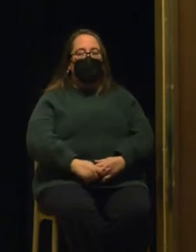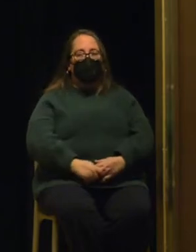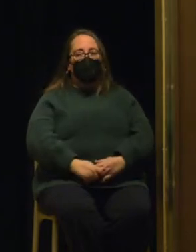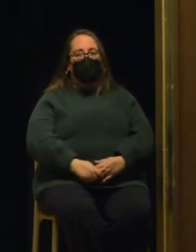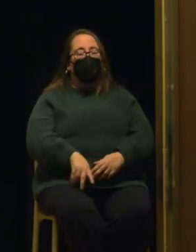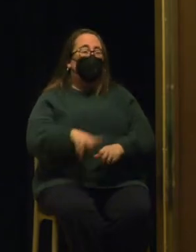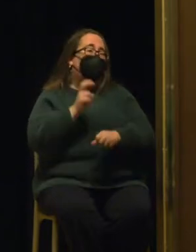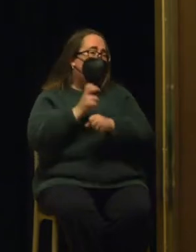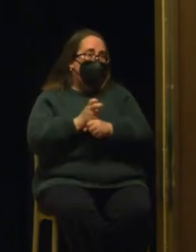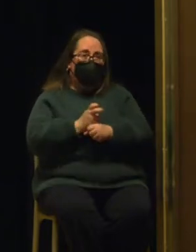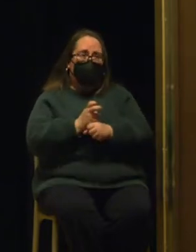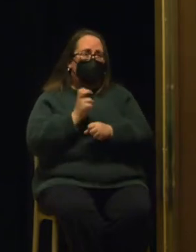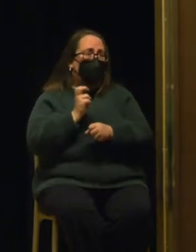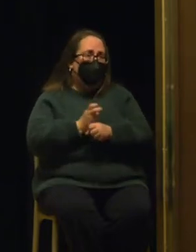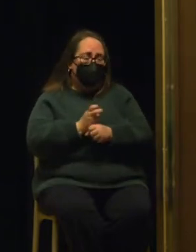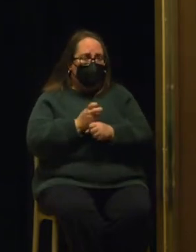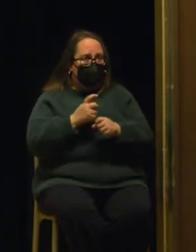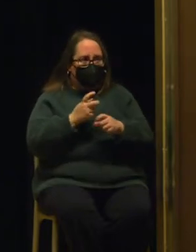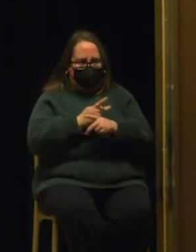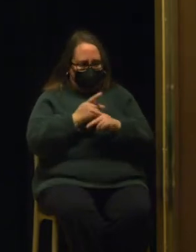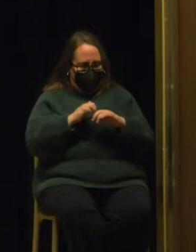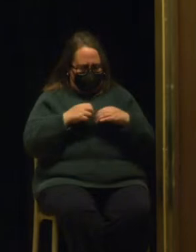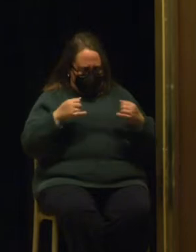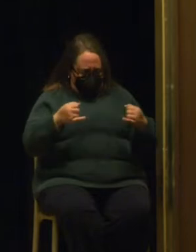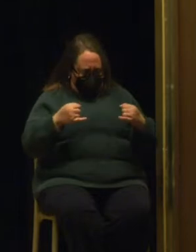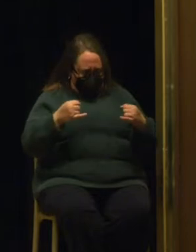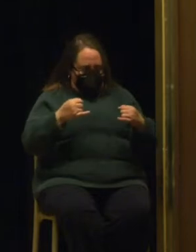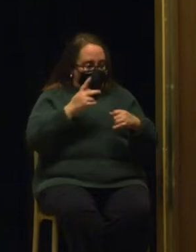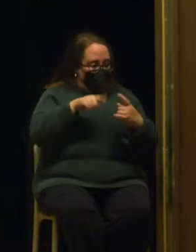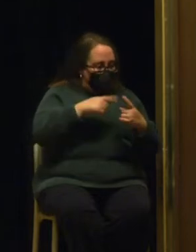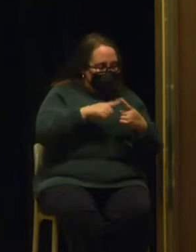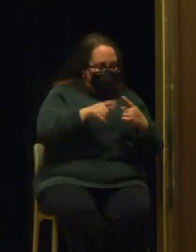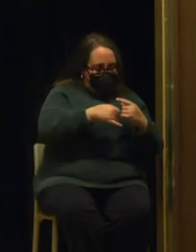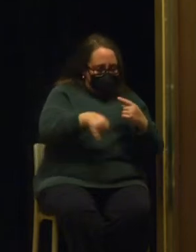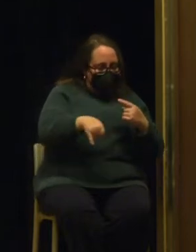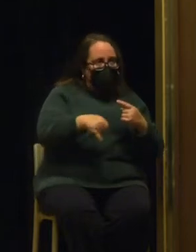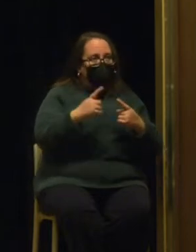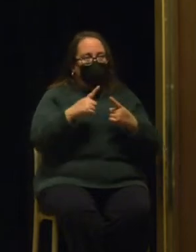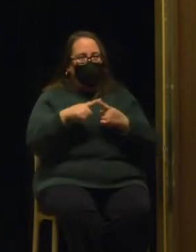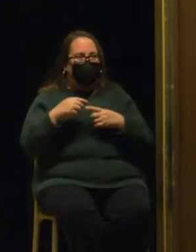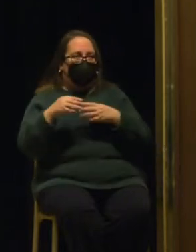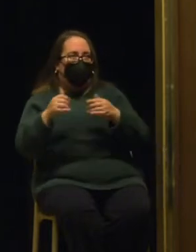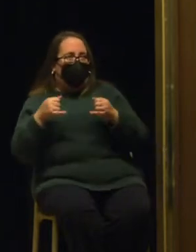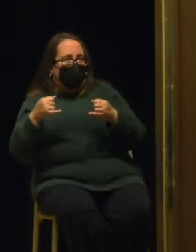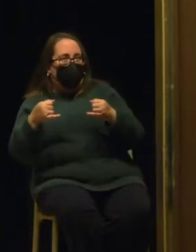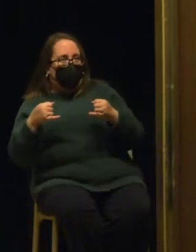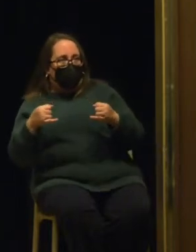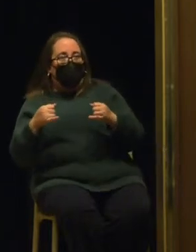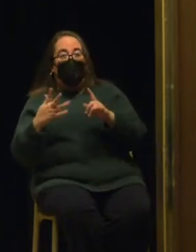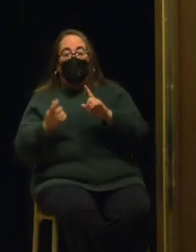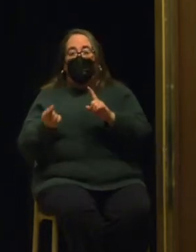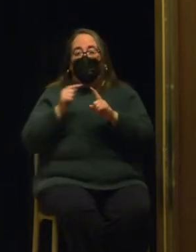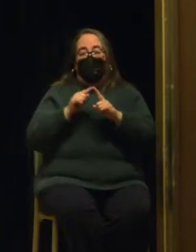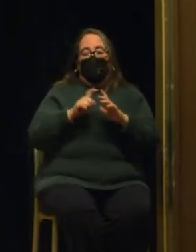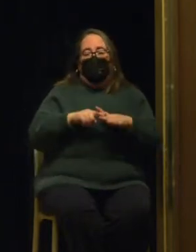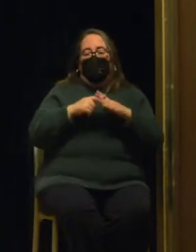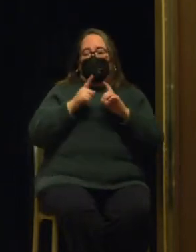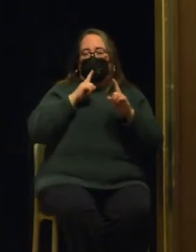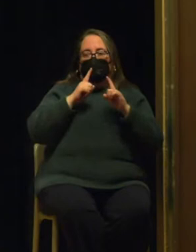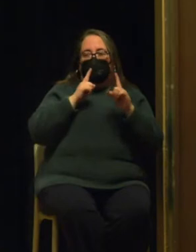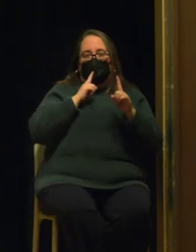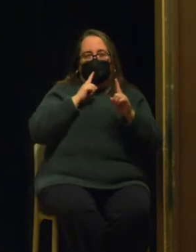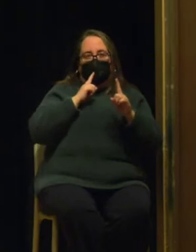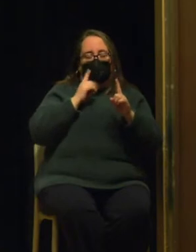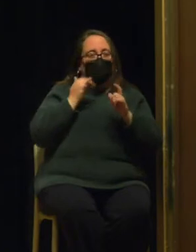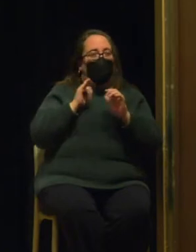It's hard to figure out how and when you address it. Well, it goes back to the beginning of this conversation. It's like, why did